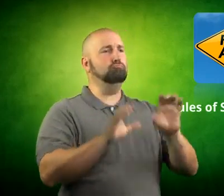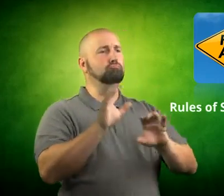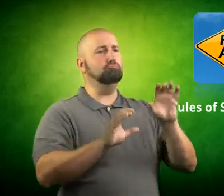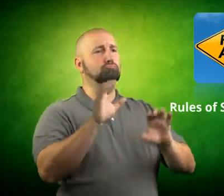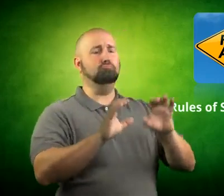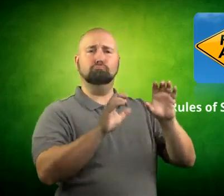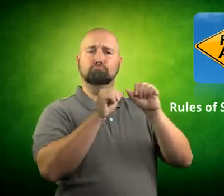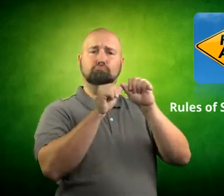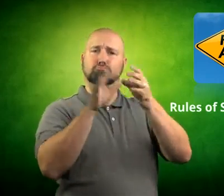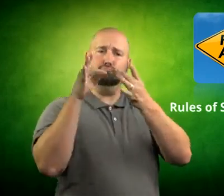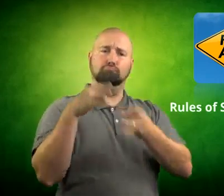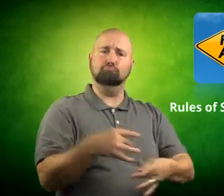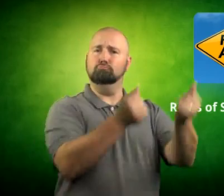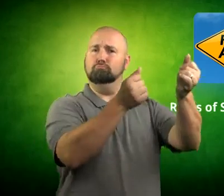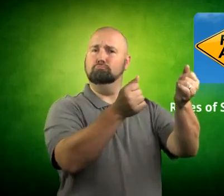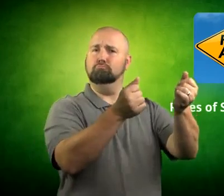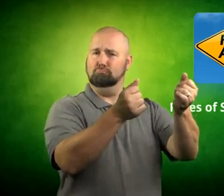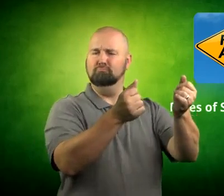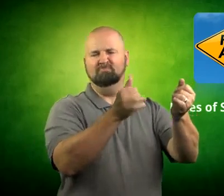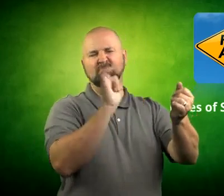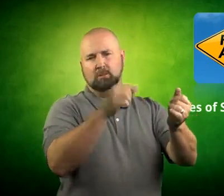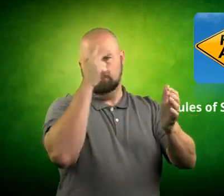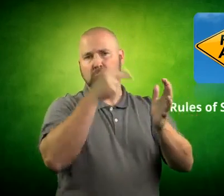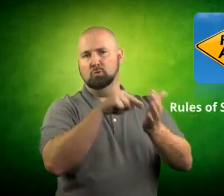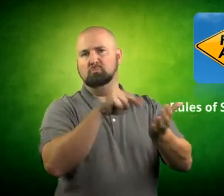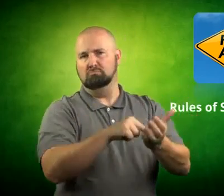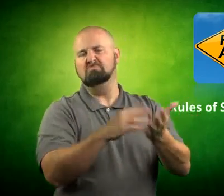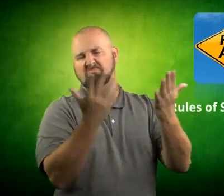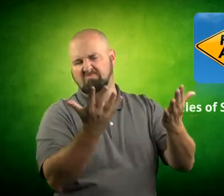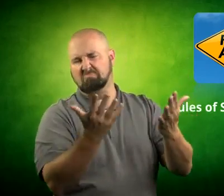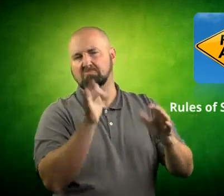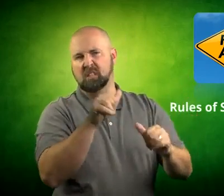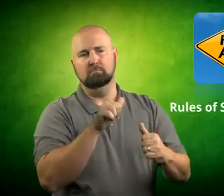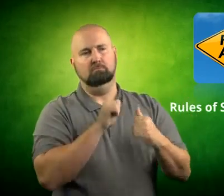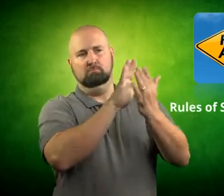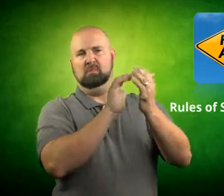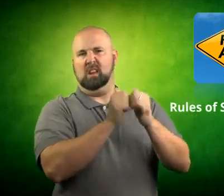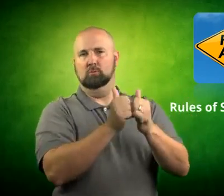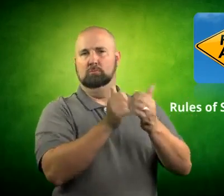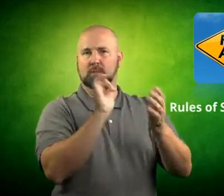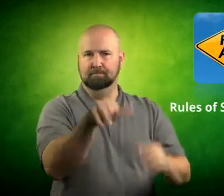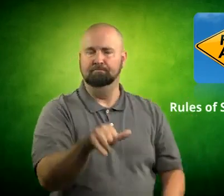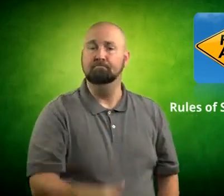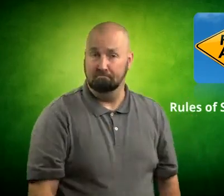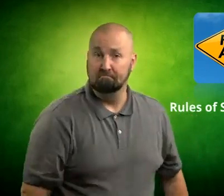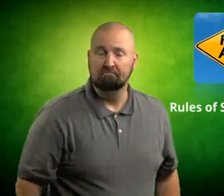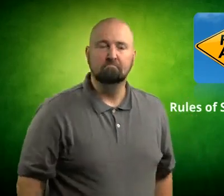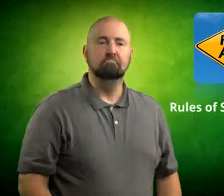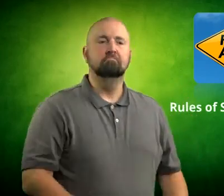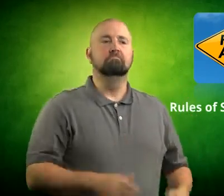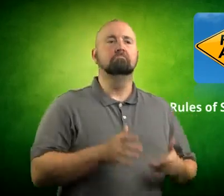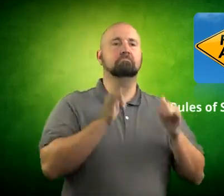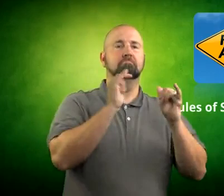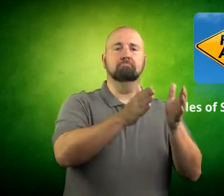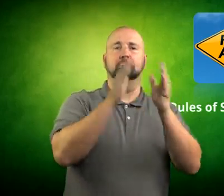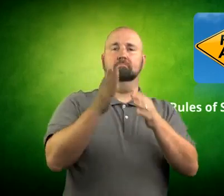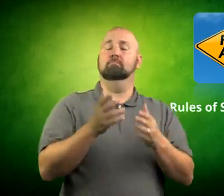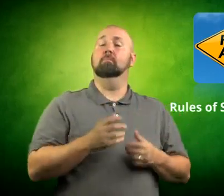So that's why I said just go right on through. You don't need to do the limbo or crawl underneath or